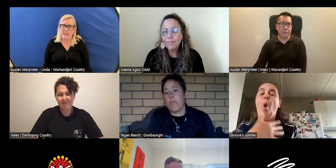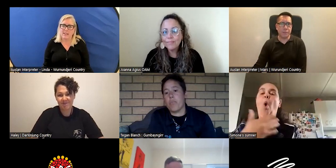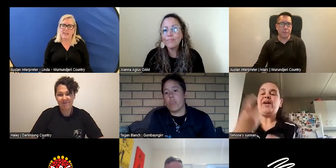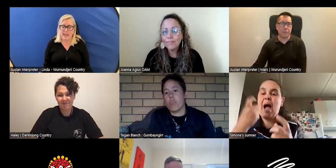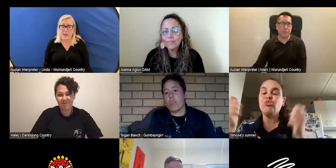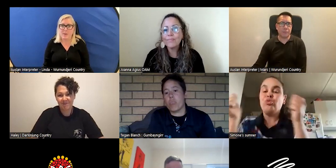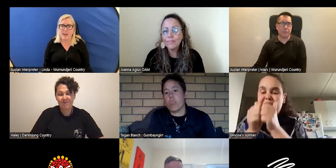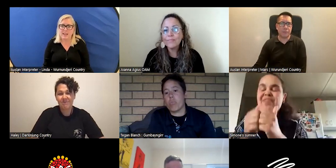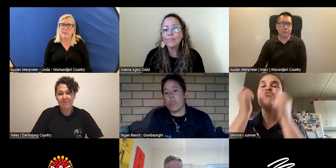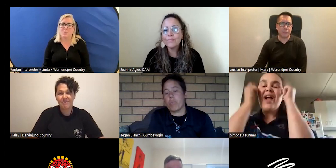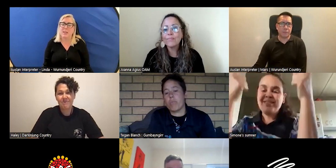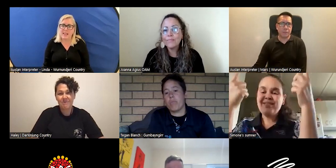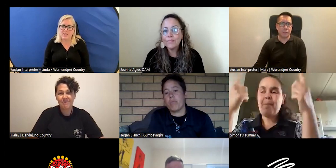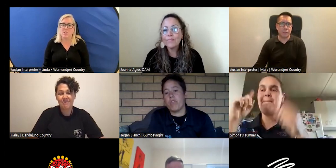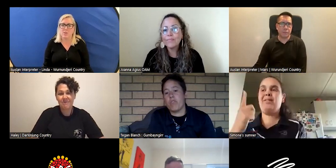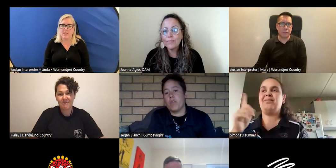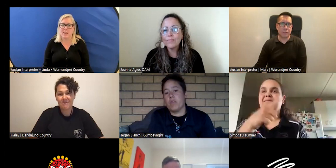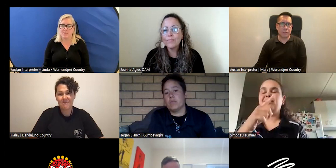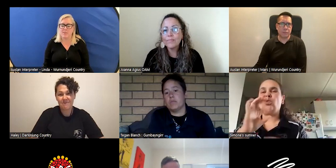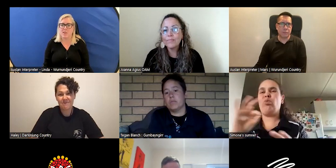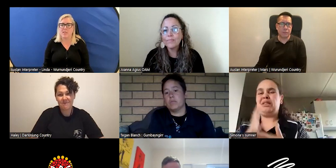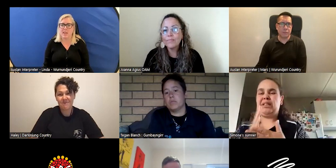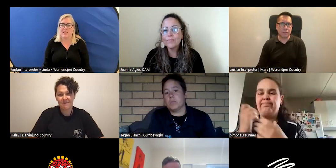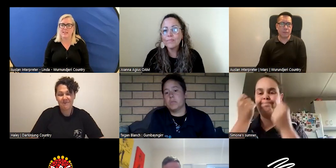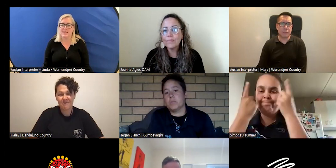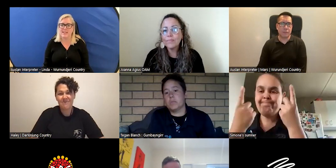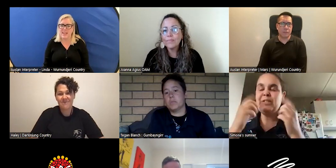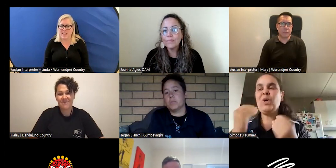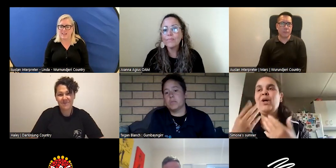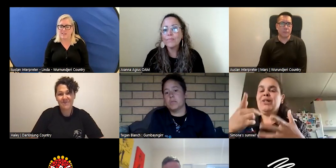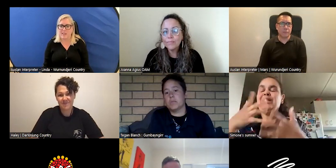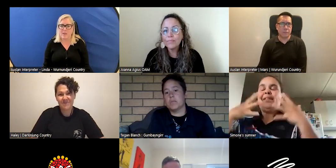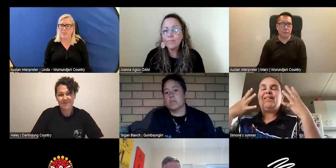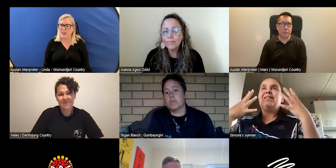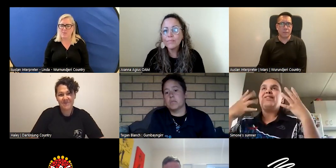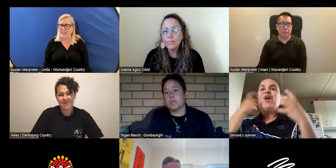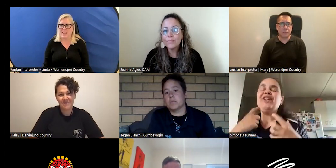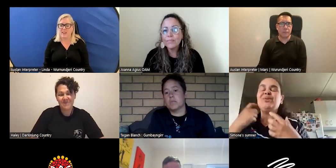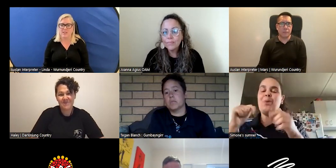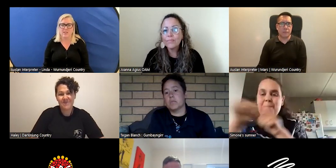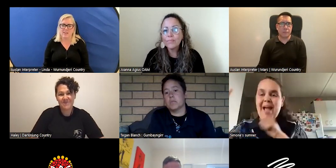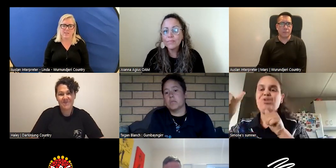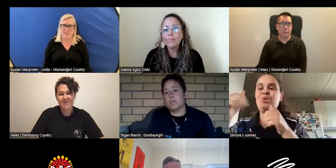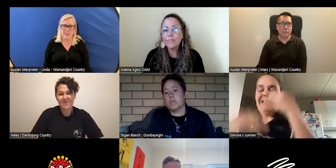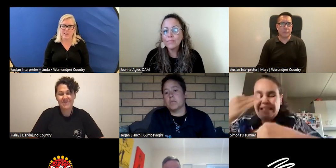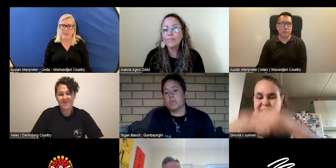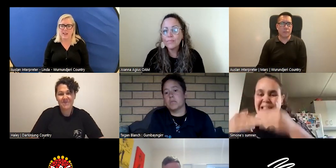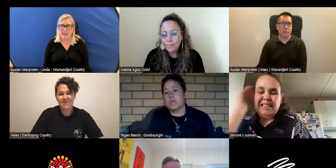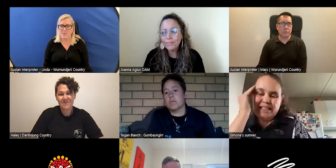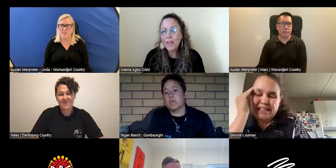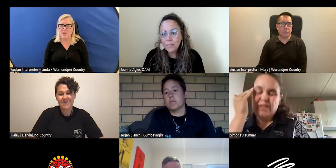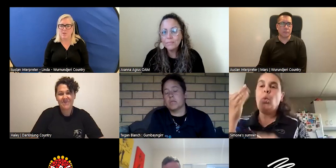to get up and explain to them so that they understand, but they don't really get it, I don't